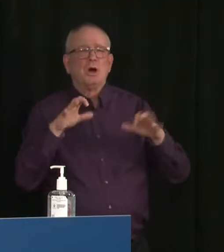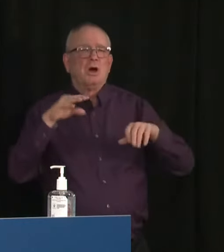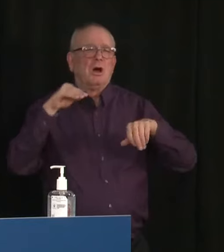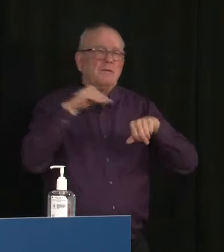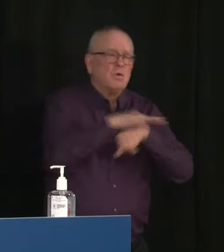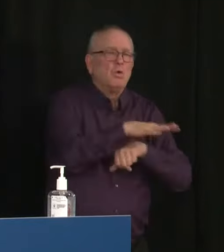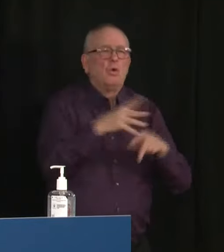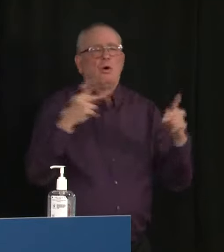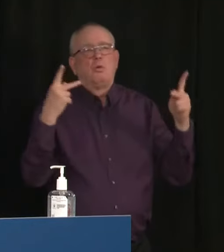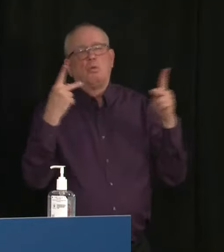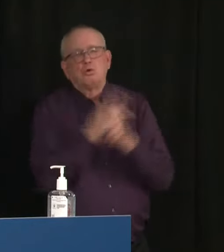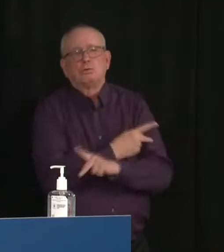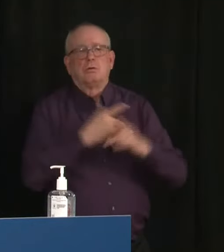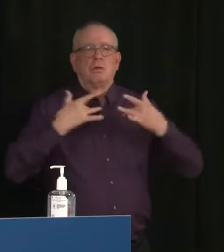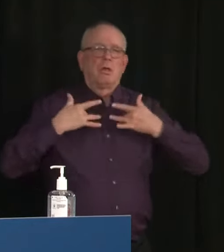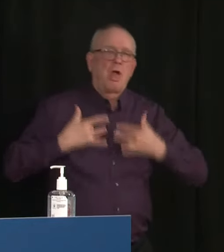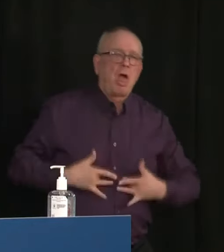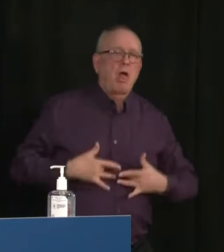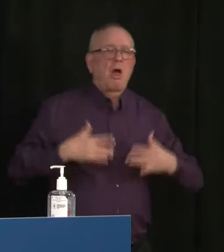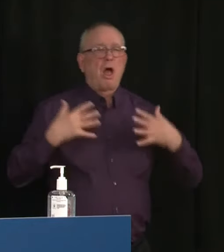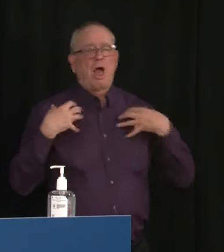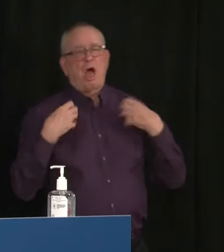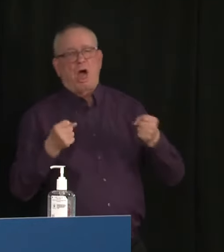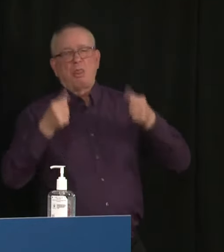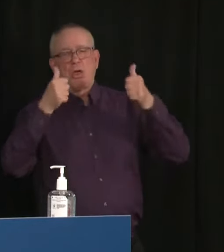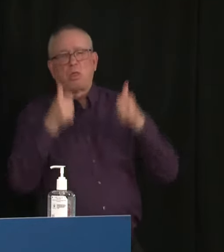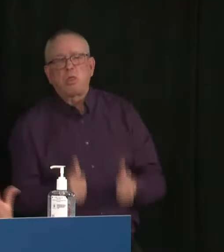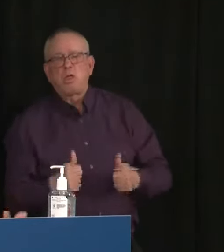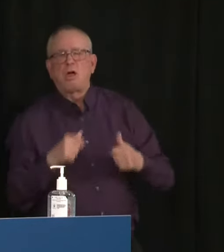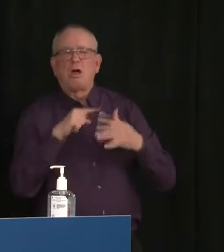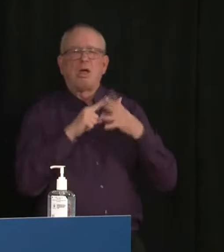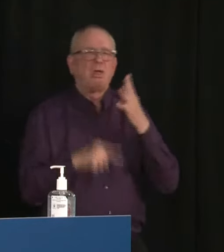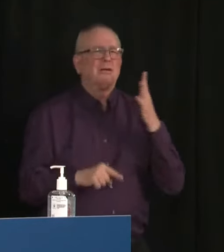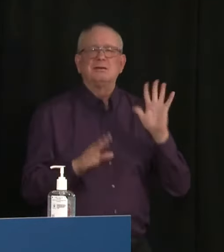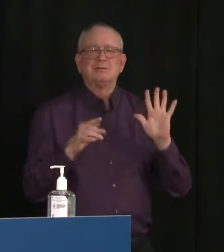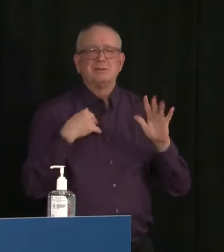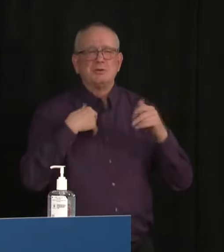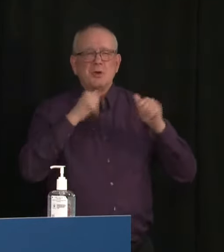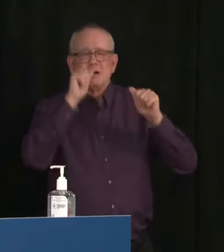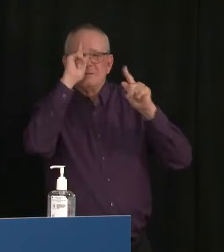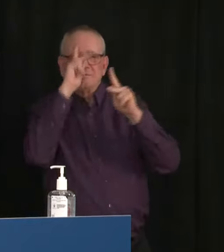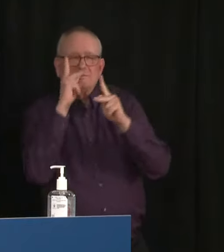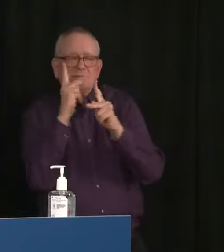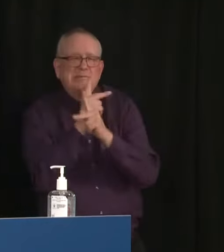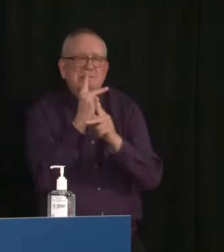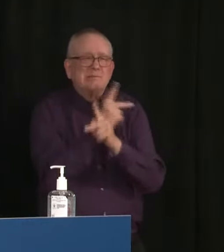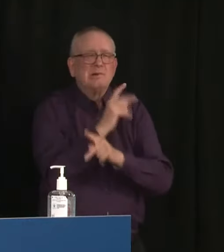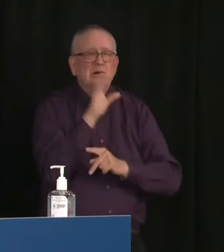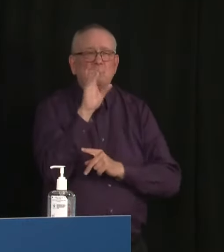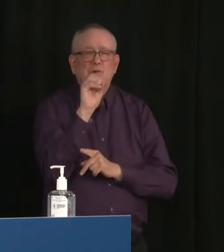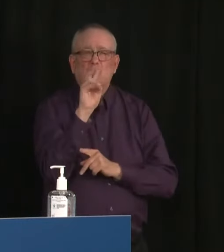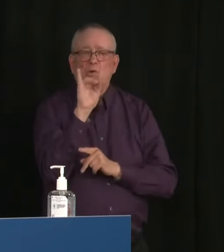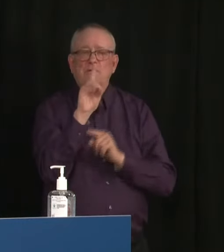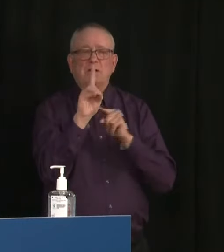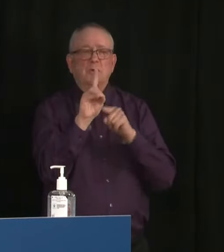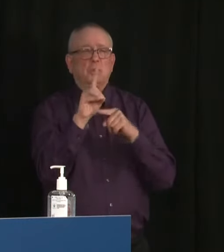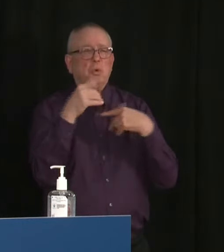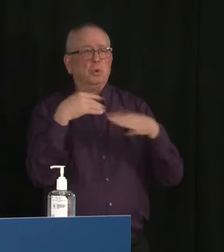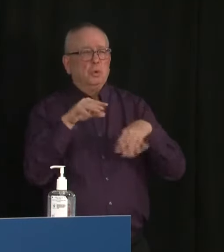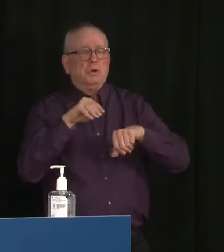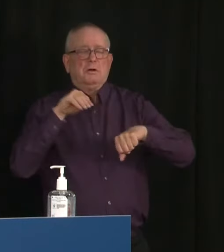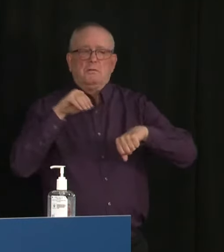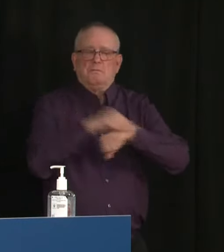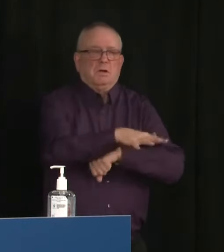continue to think through again the impacts that COVID-19 is having right now, as well as